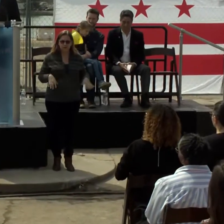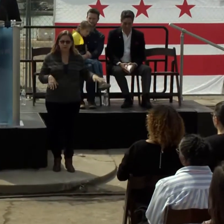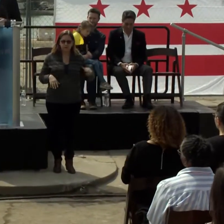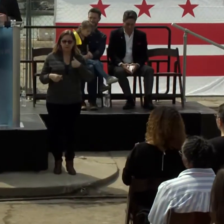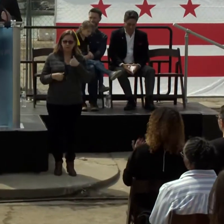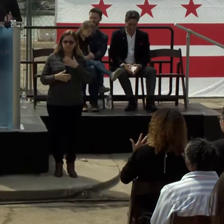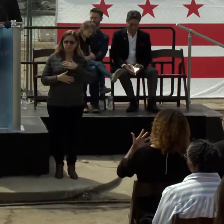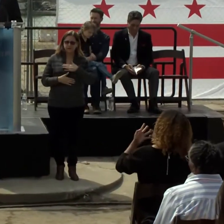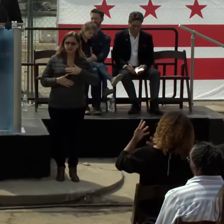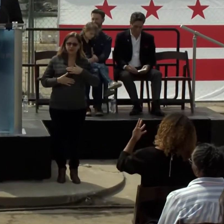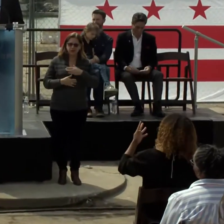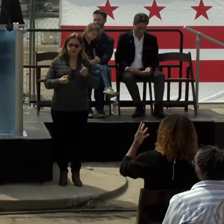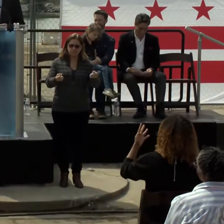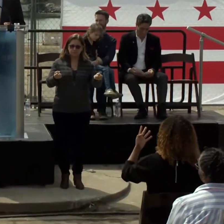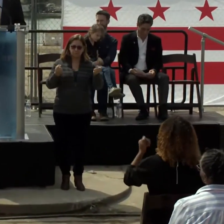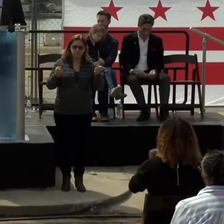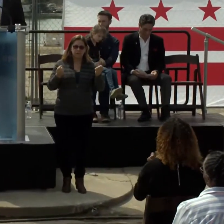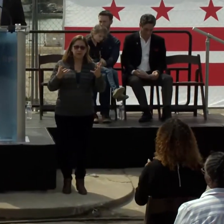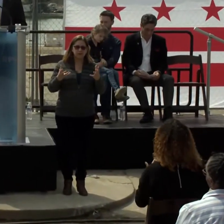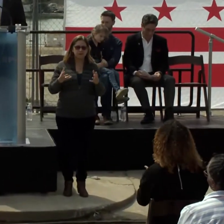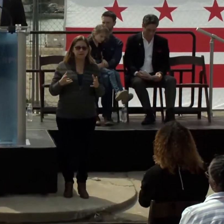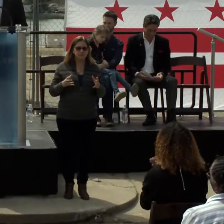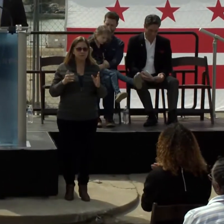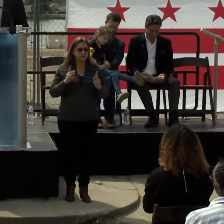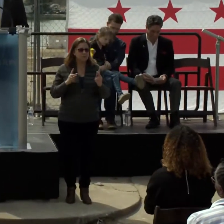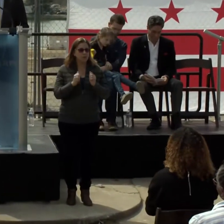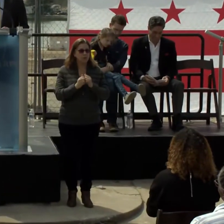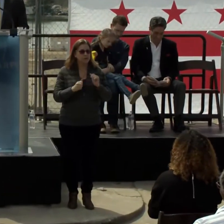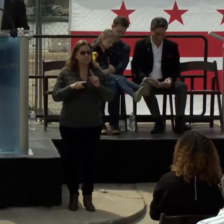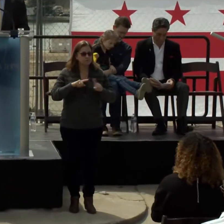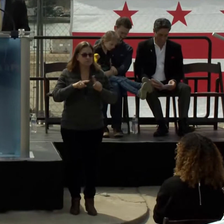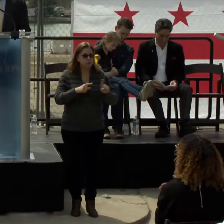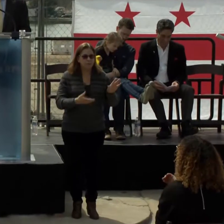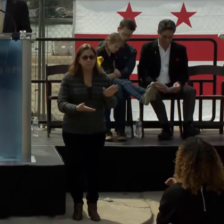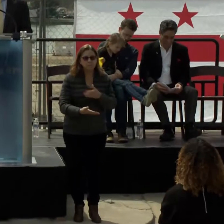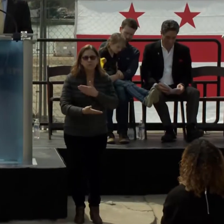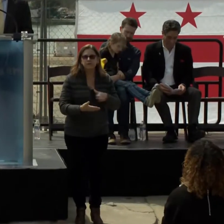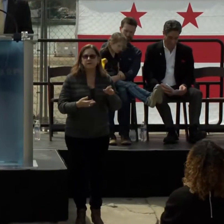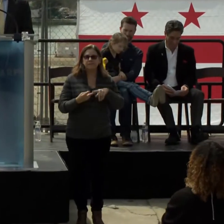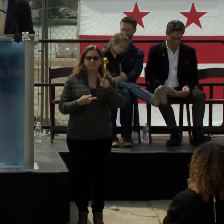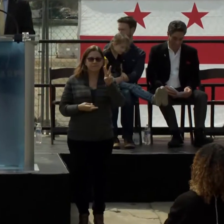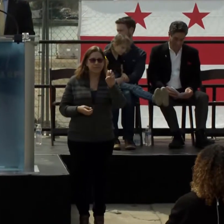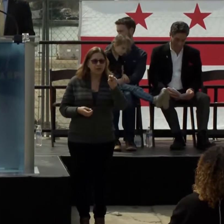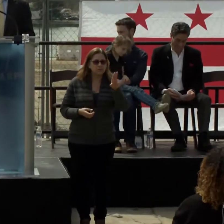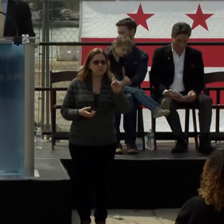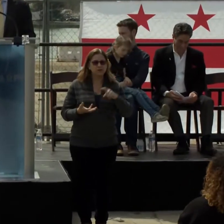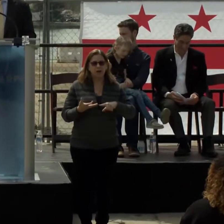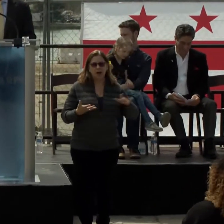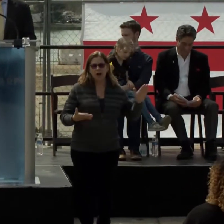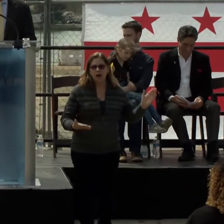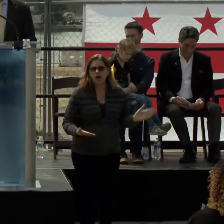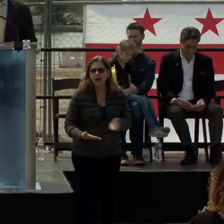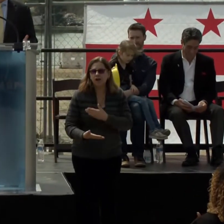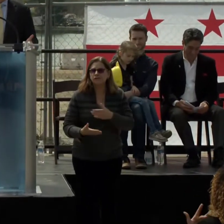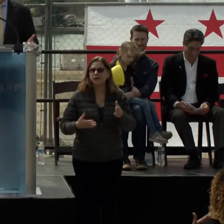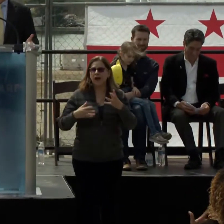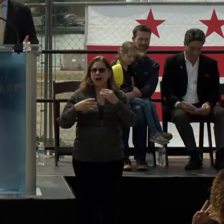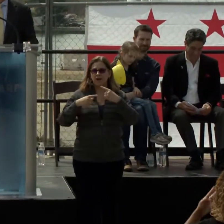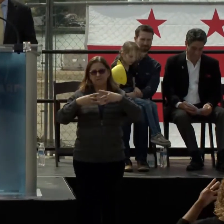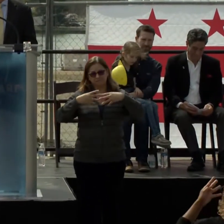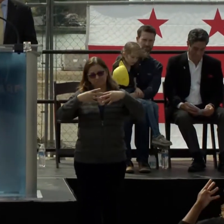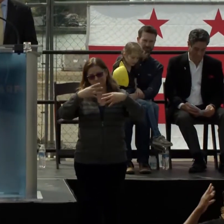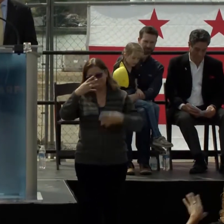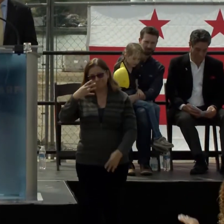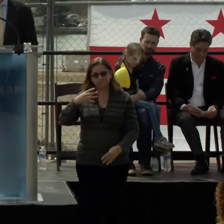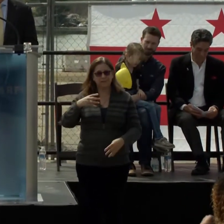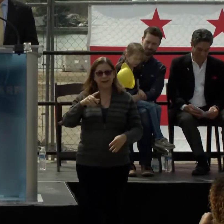numbers with our buskers, our music venues, our concerts at the Anthem, and provided hundreds of events, ranging from weddings